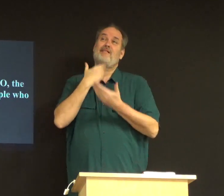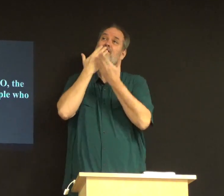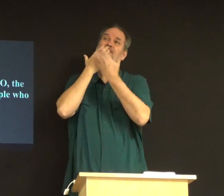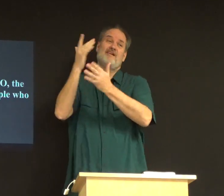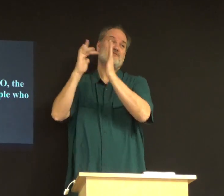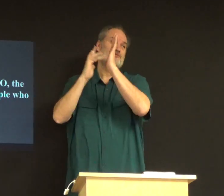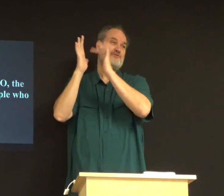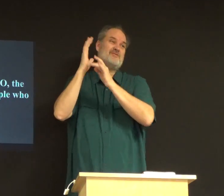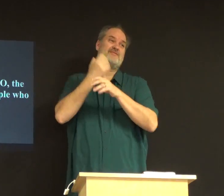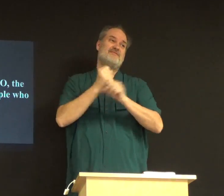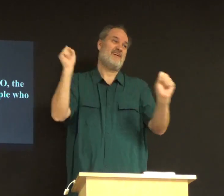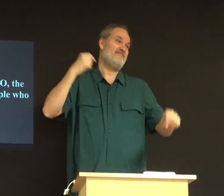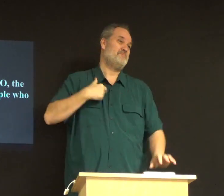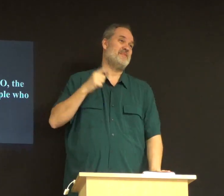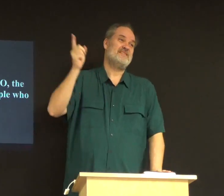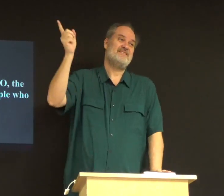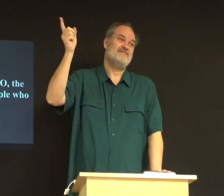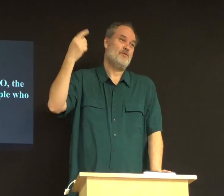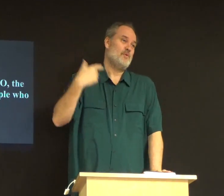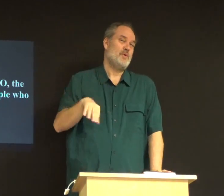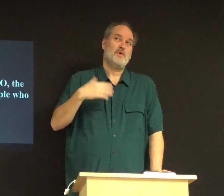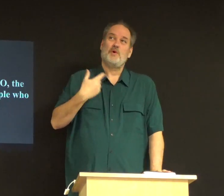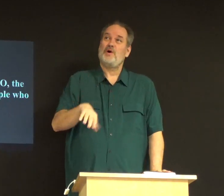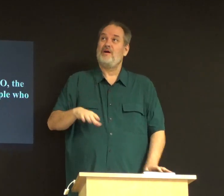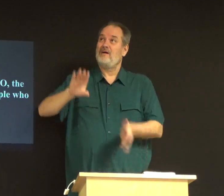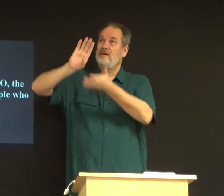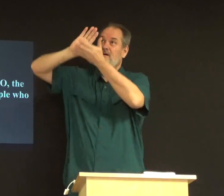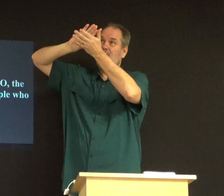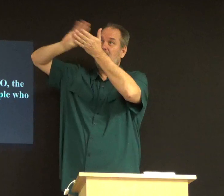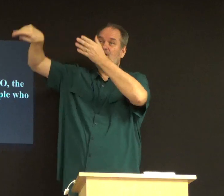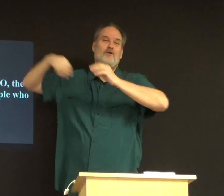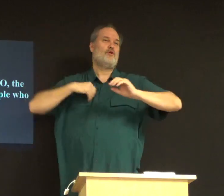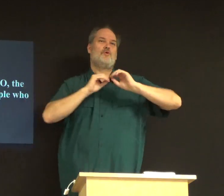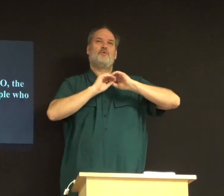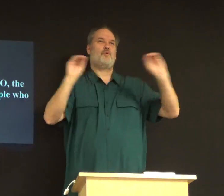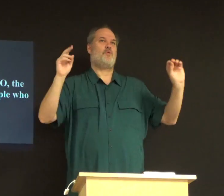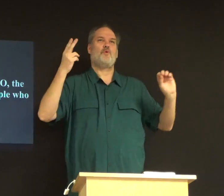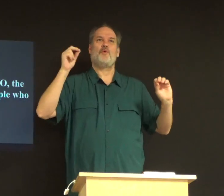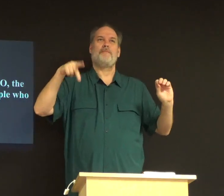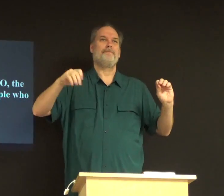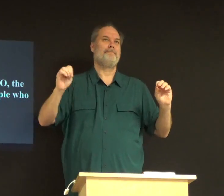friend. Yeah, of course I'm a friend. He's the one who saved me. With that friends, I have no